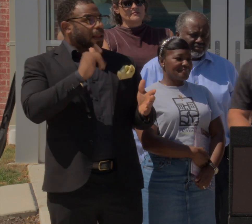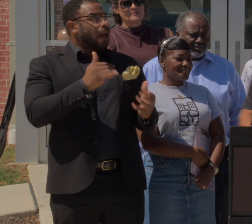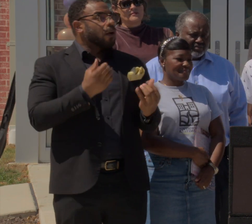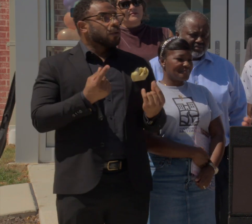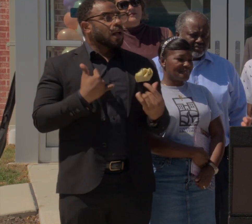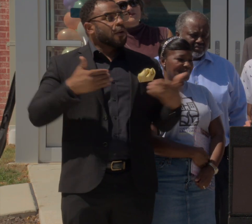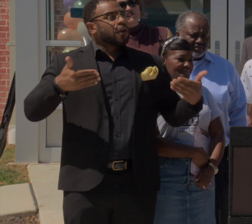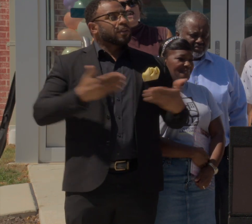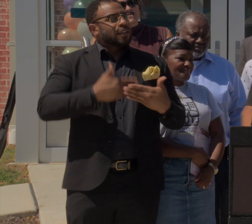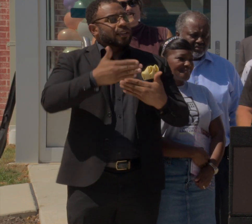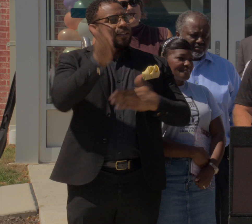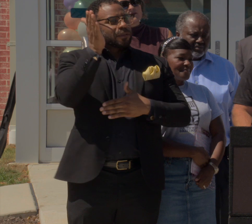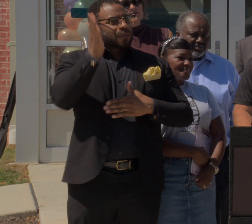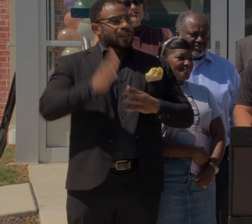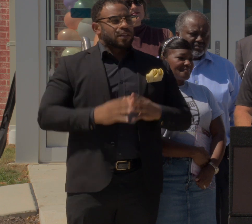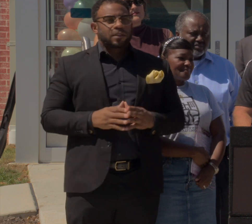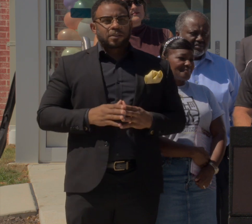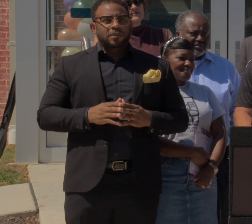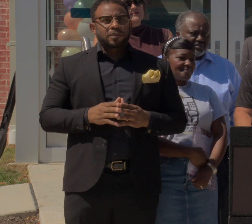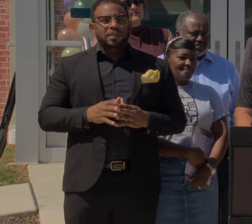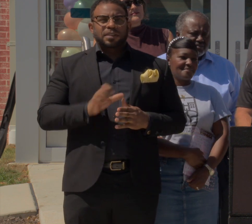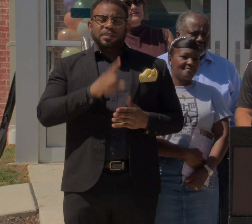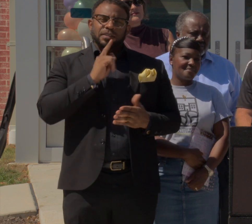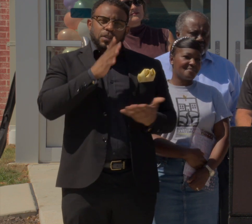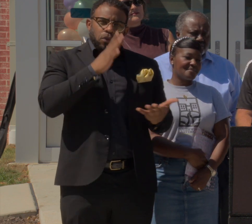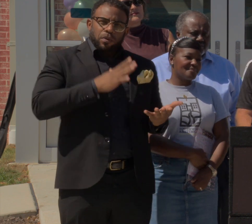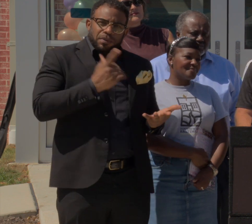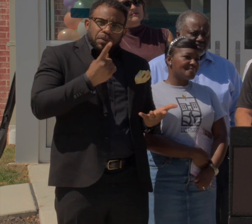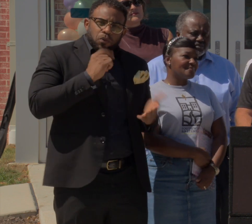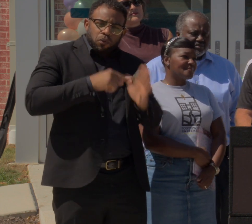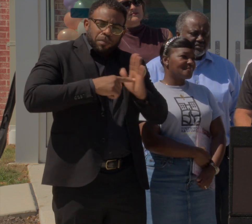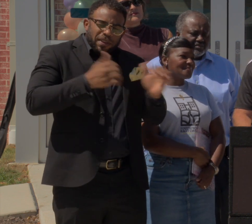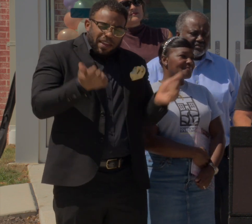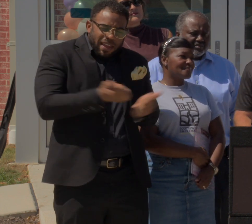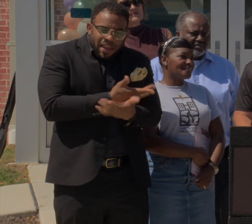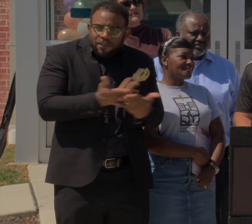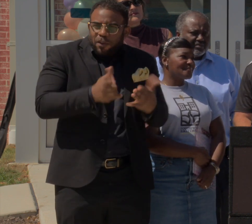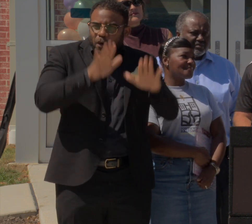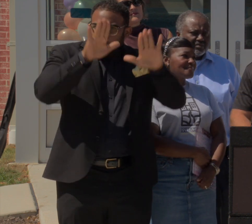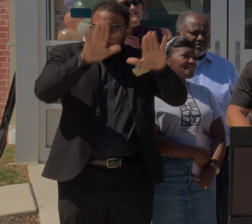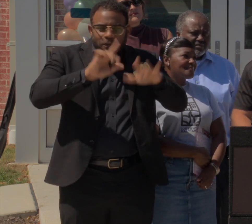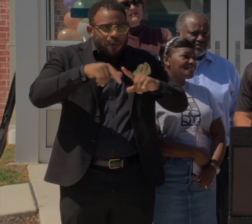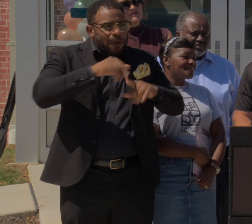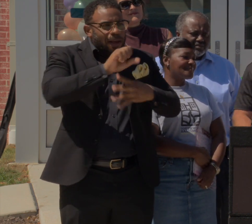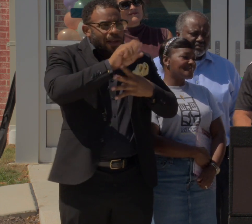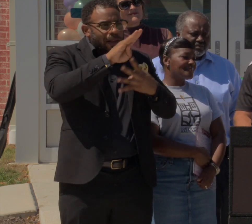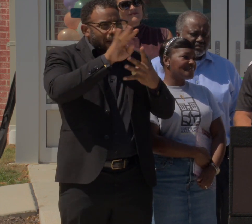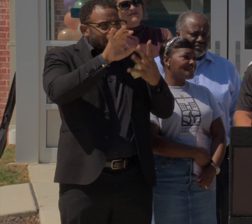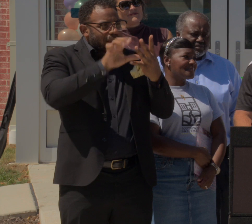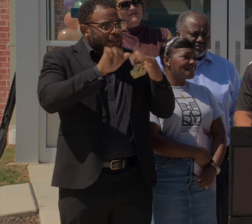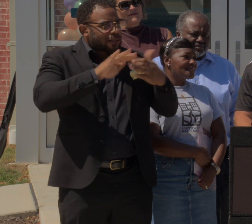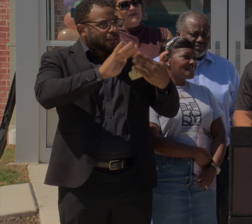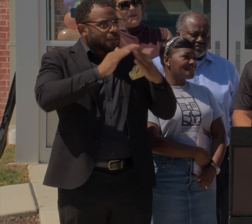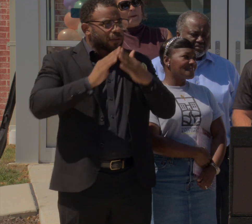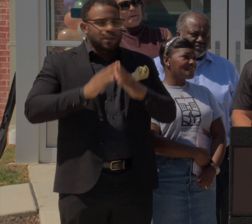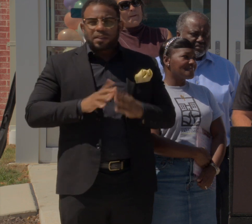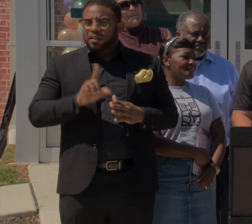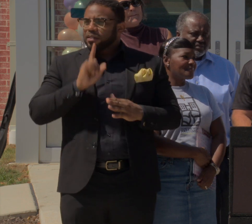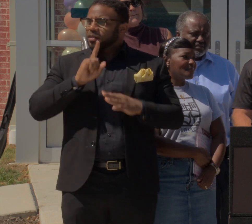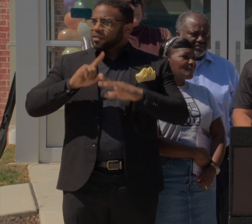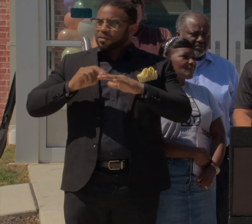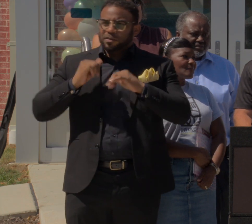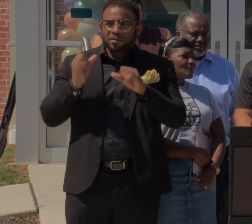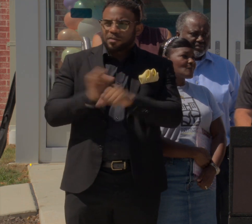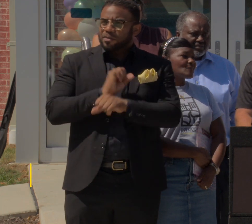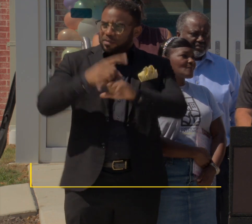would like to introduce our next speaker. She is someone who represents everything that is wonderful about SBCS in this community. She's